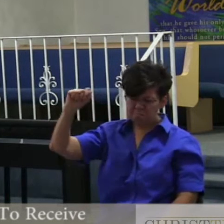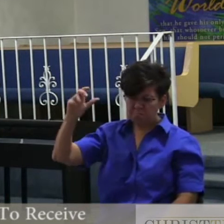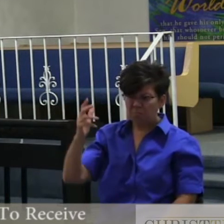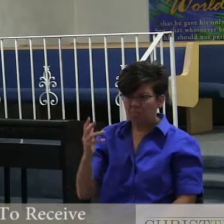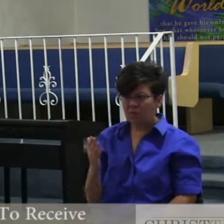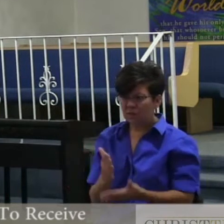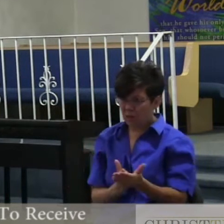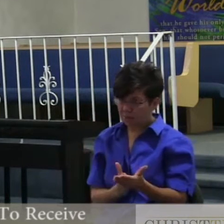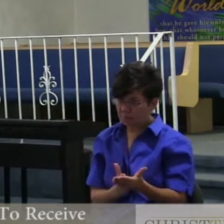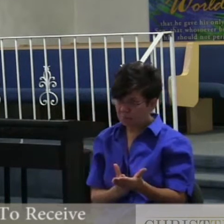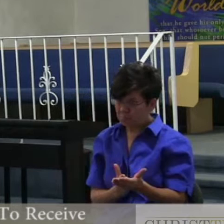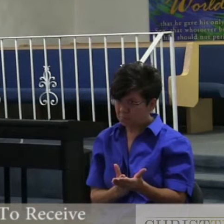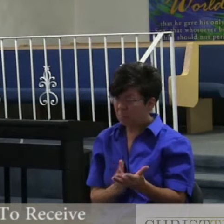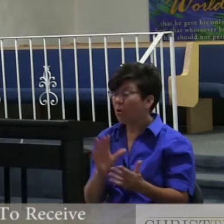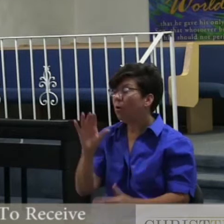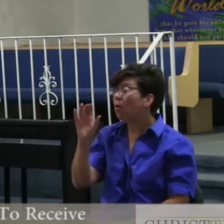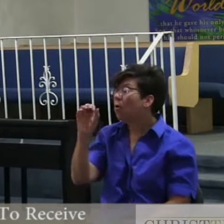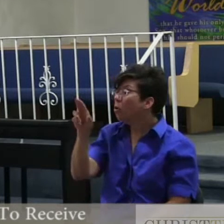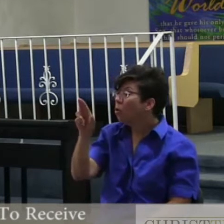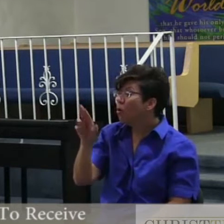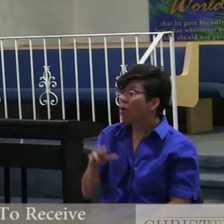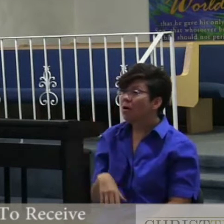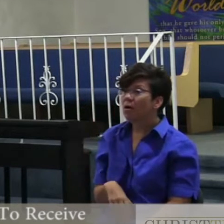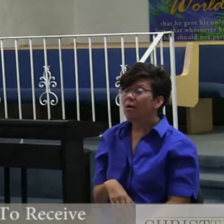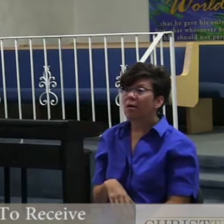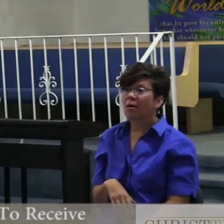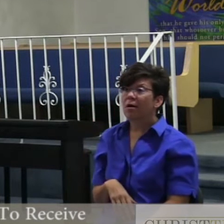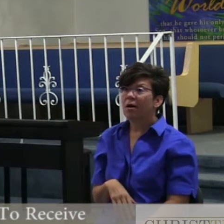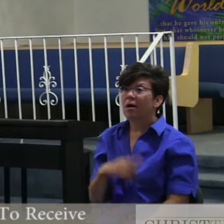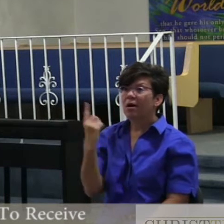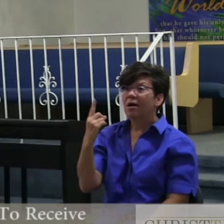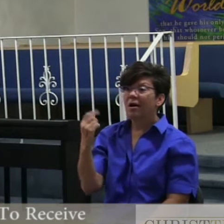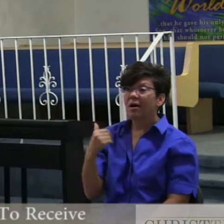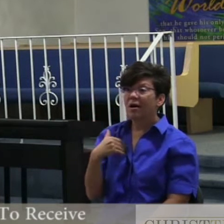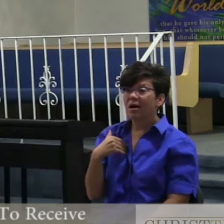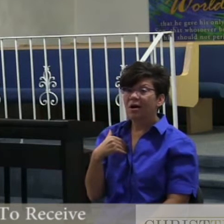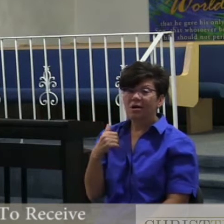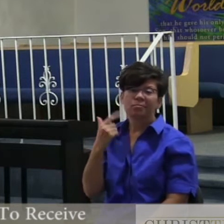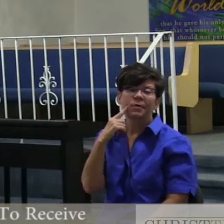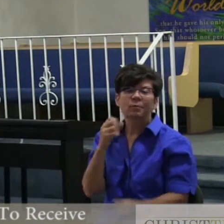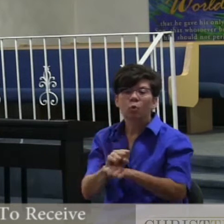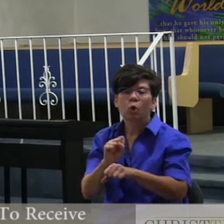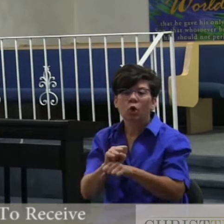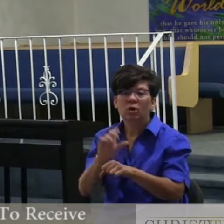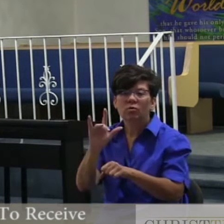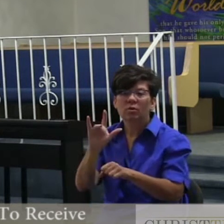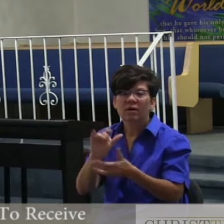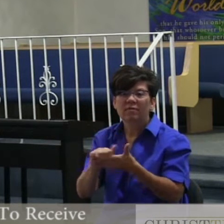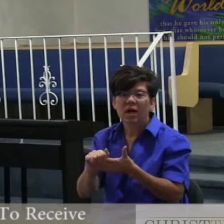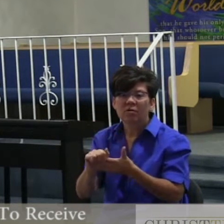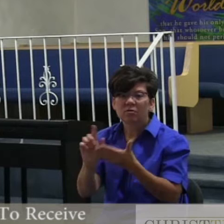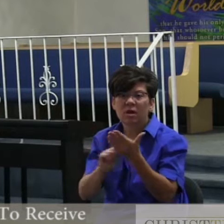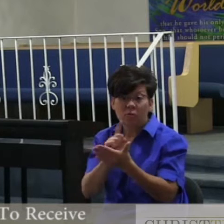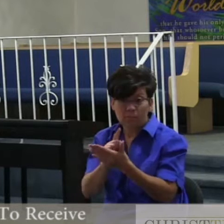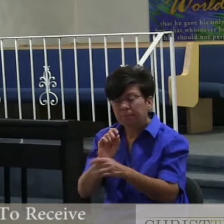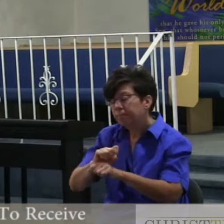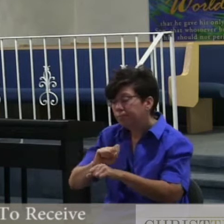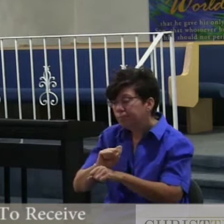God. Or somebody had a $25 an hour. Somebody's making $25 an hour.